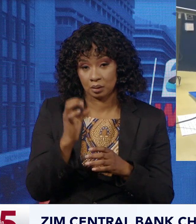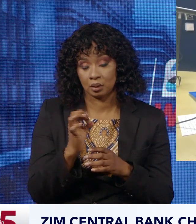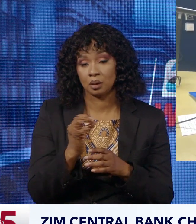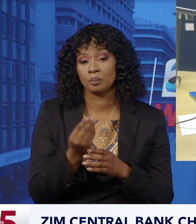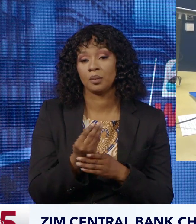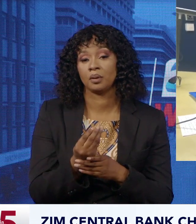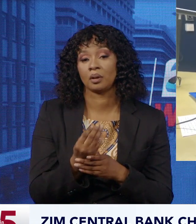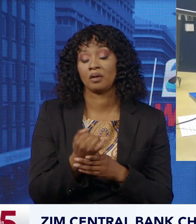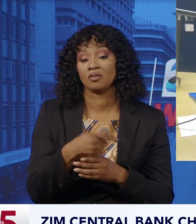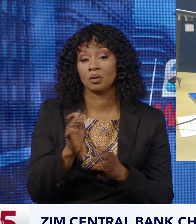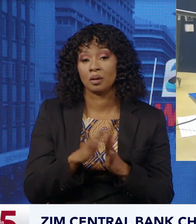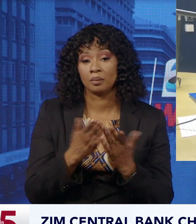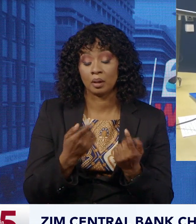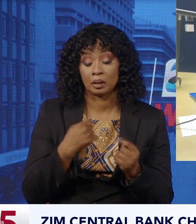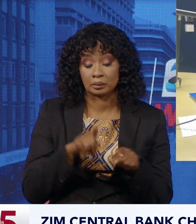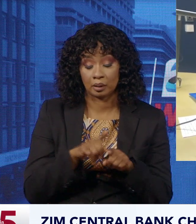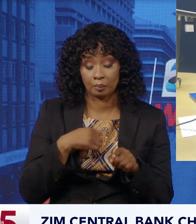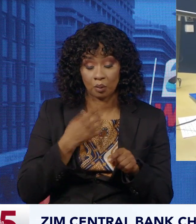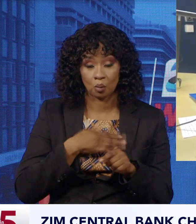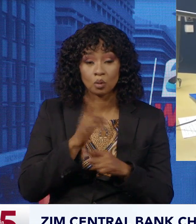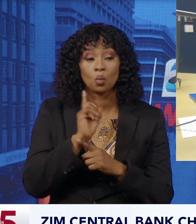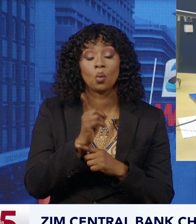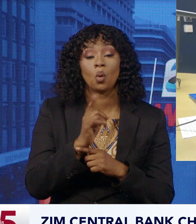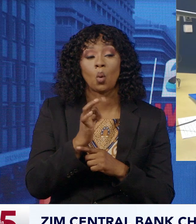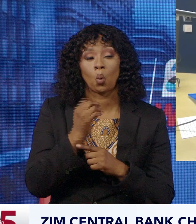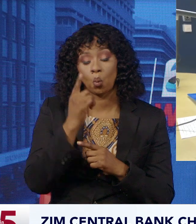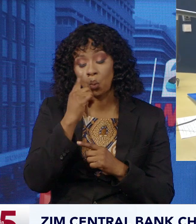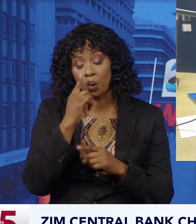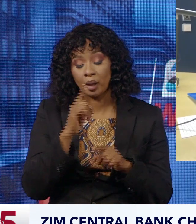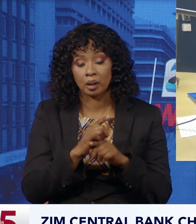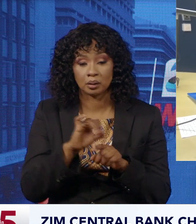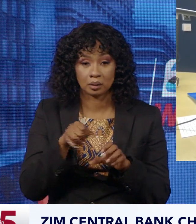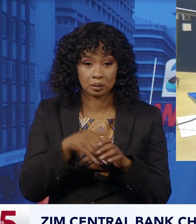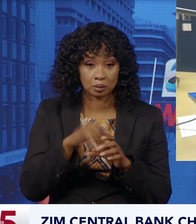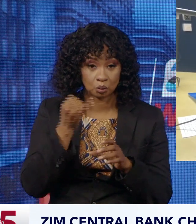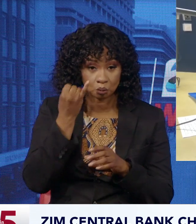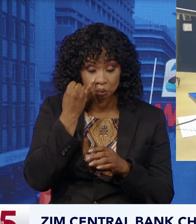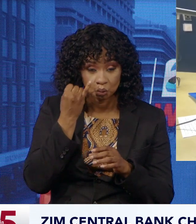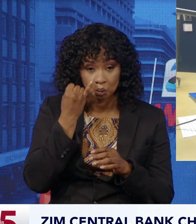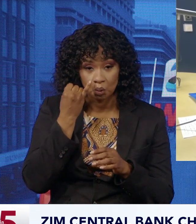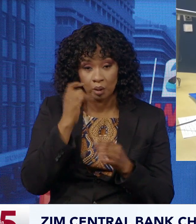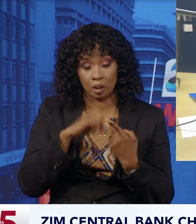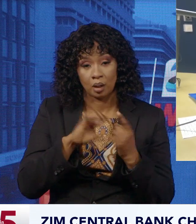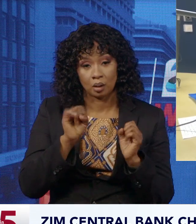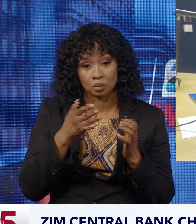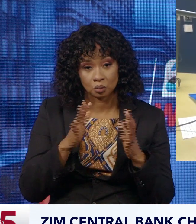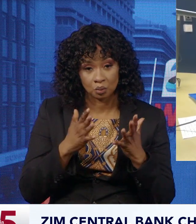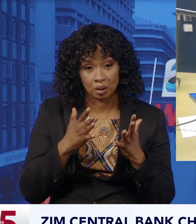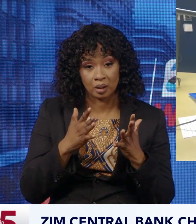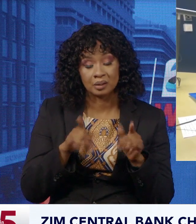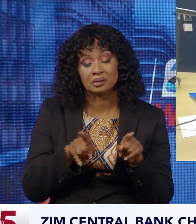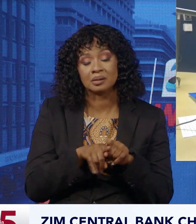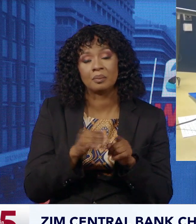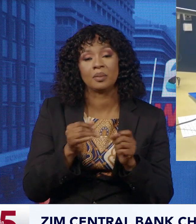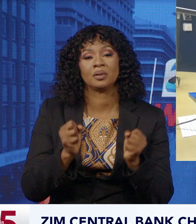from? And I have to warn them that when we get to June and July, the rate for ZiG may strengthen such that they